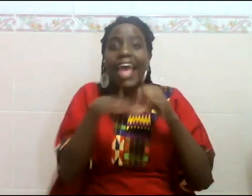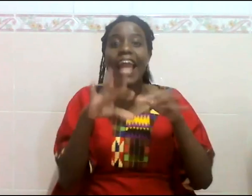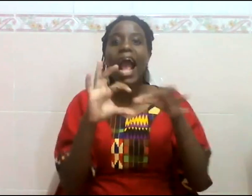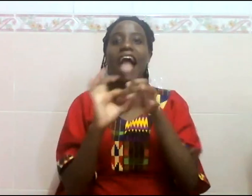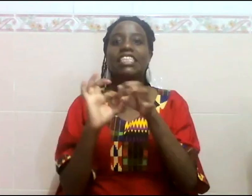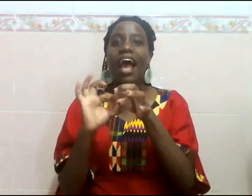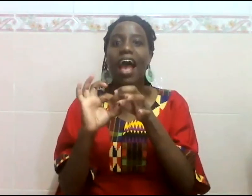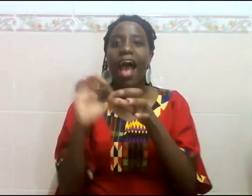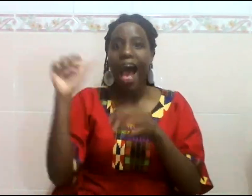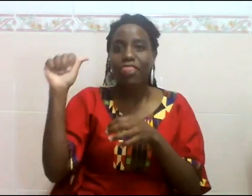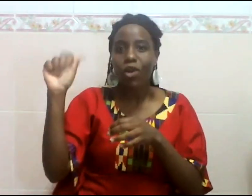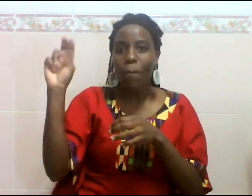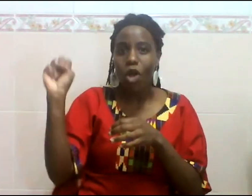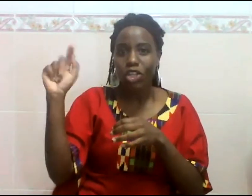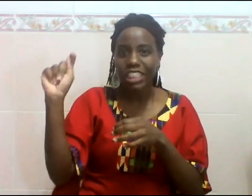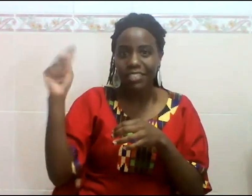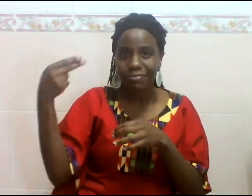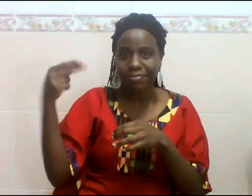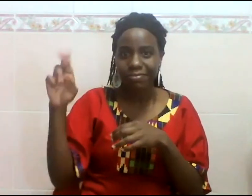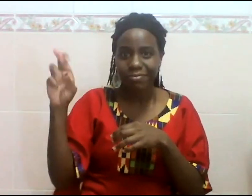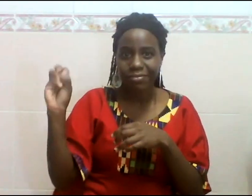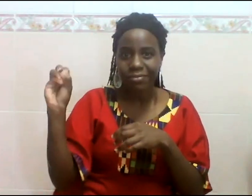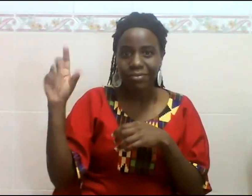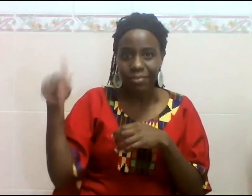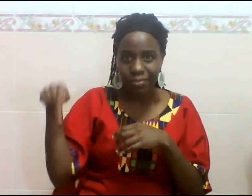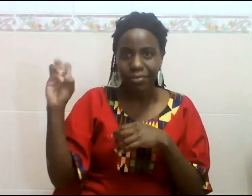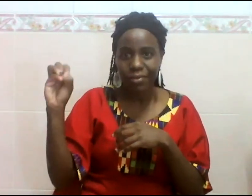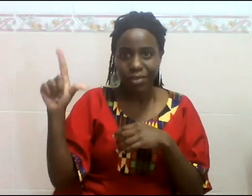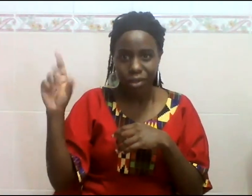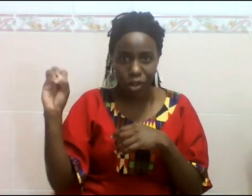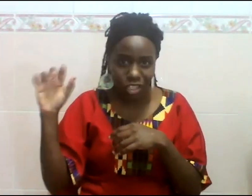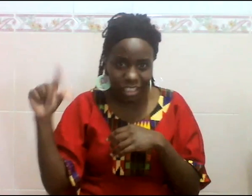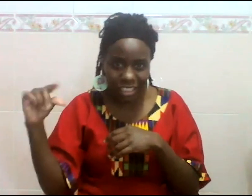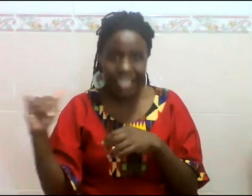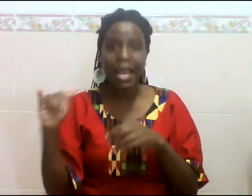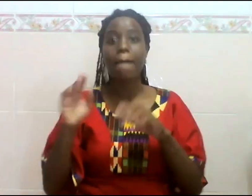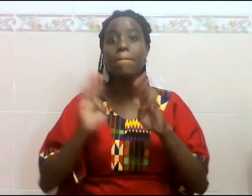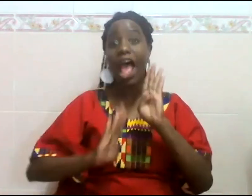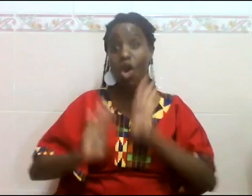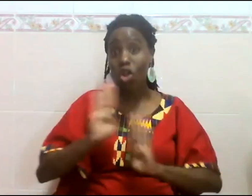No, but you're right in some ways that, you know, it's kind of